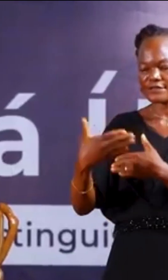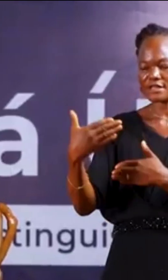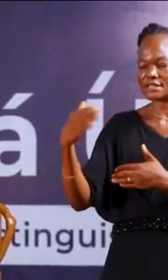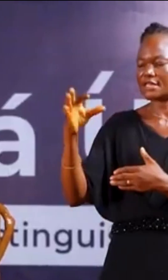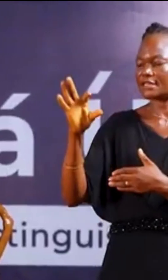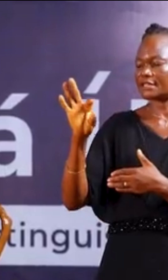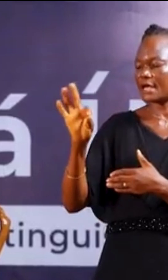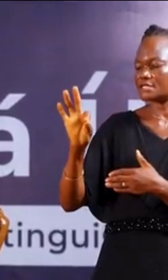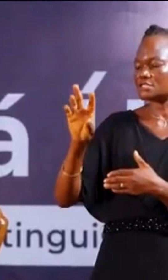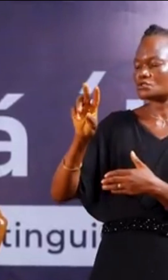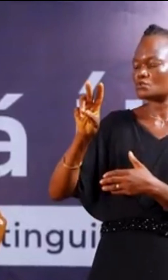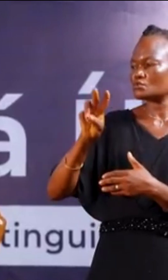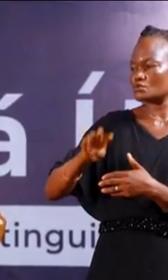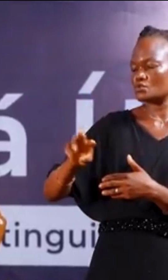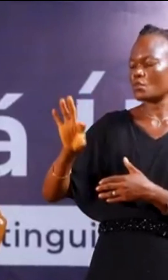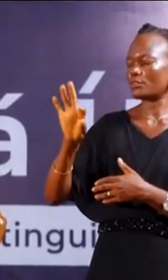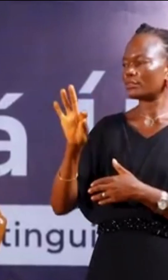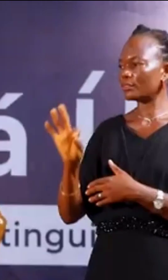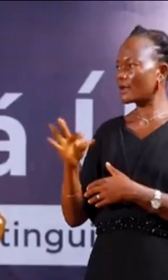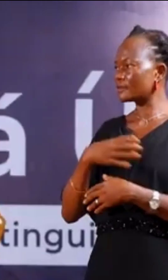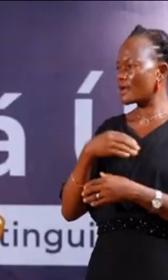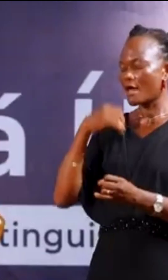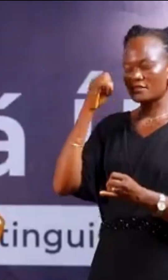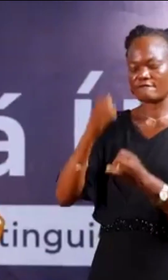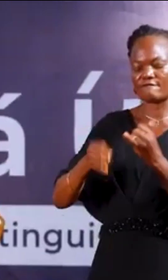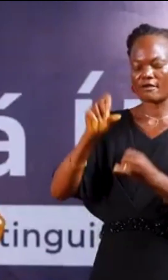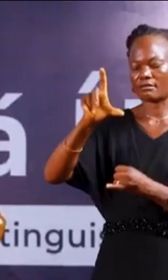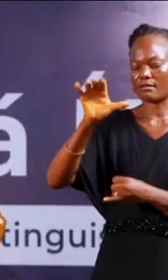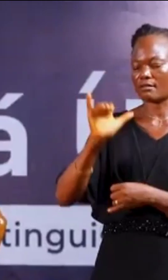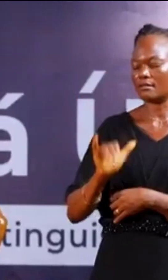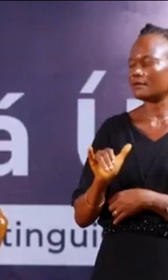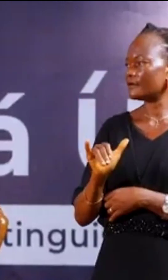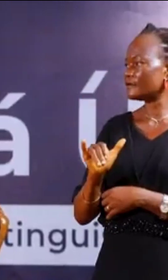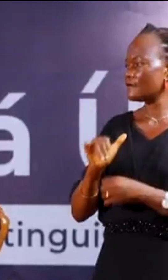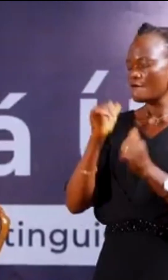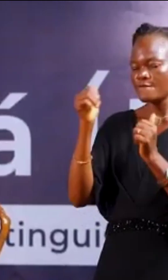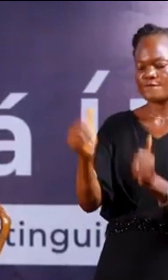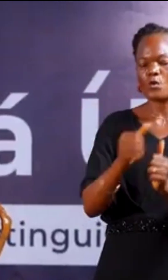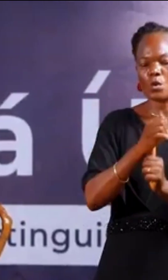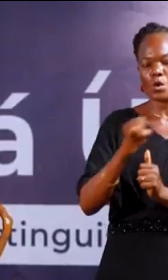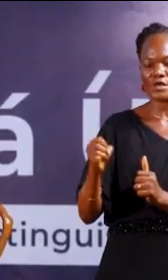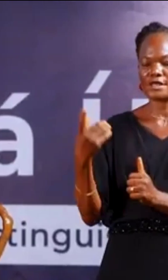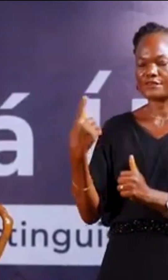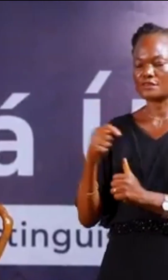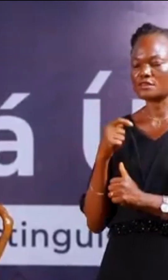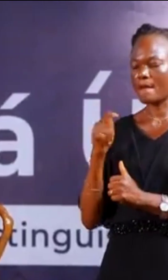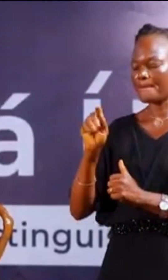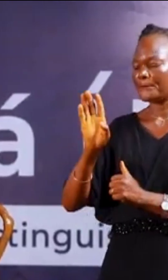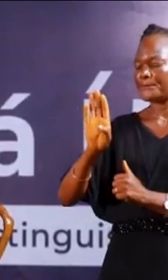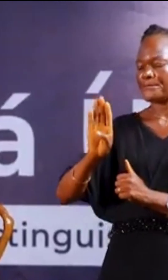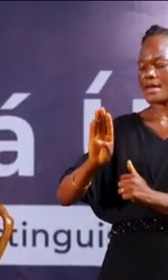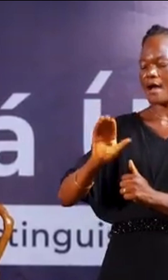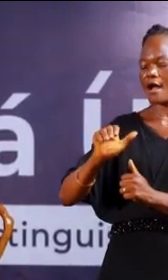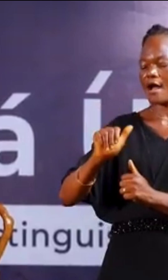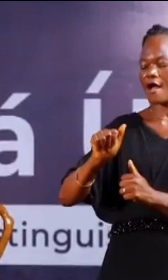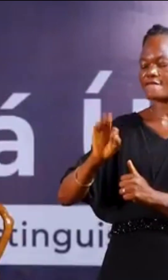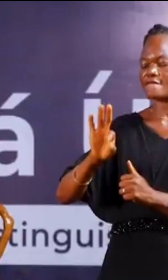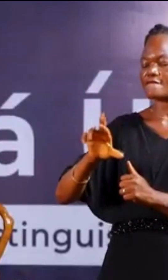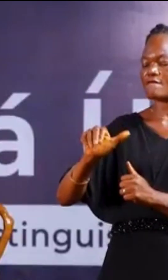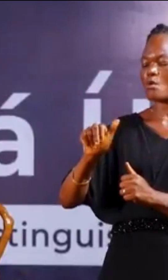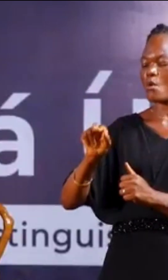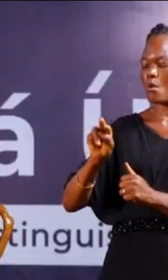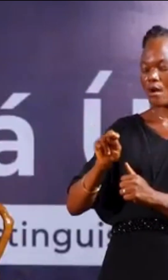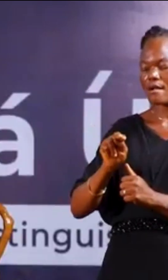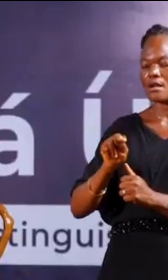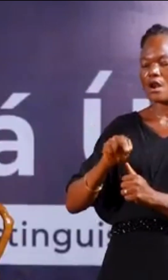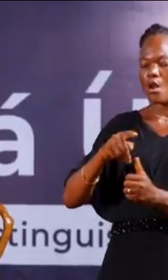Women's Revolt. And finally, following the Biafran experience, what